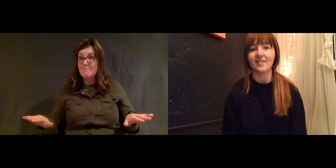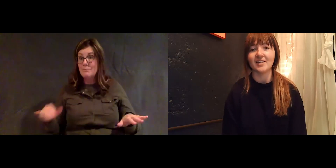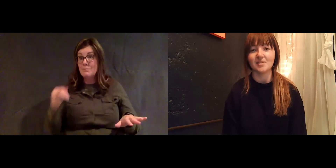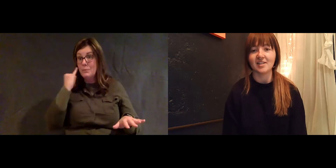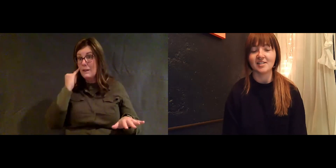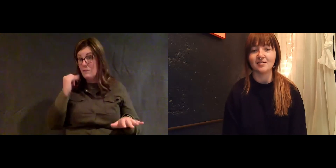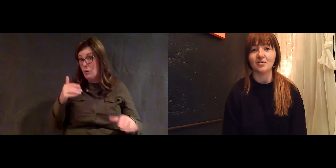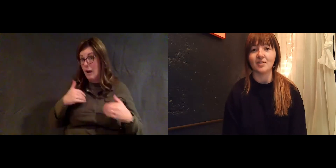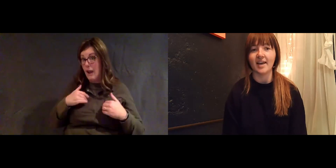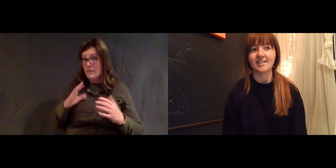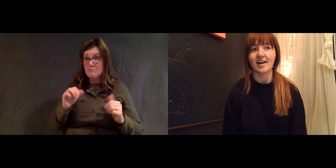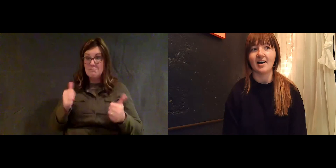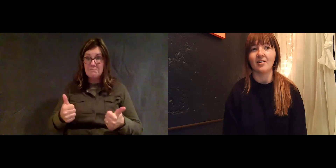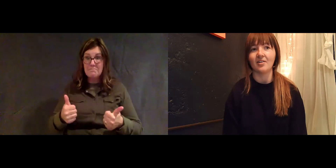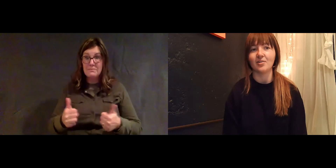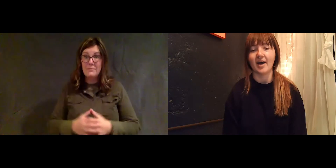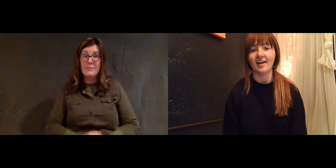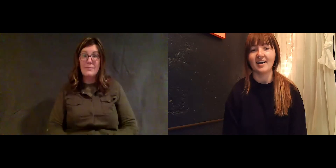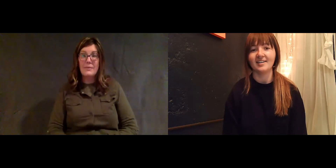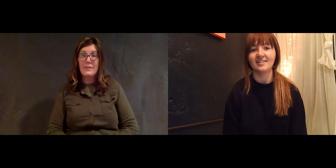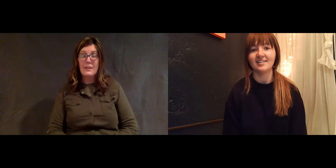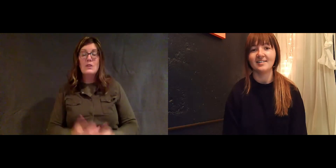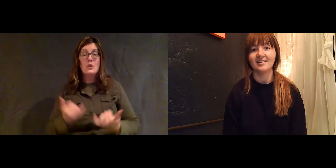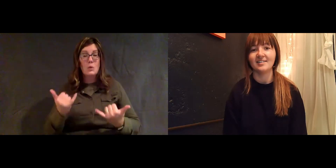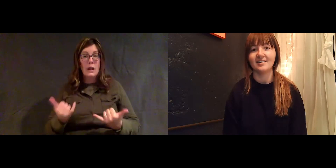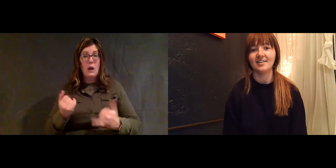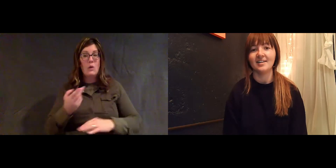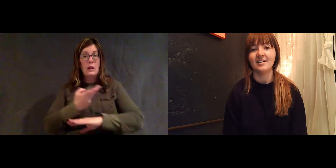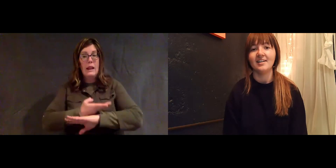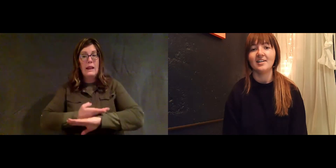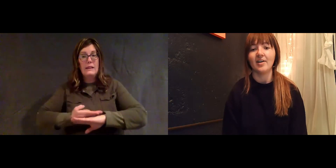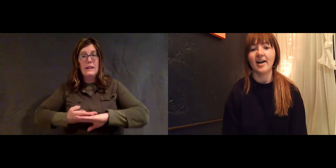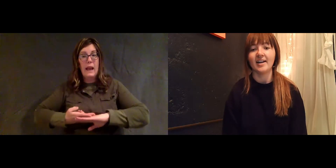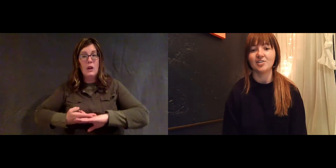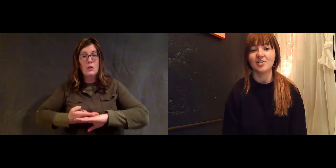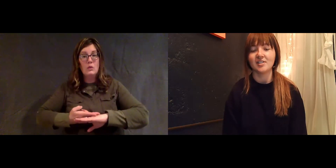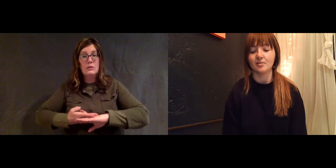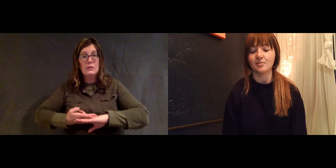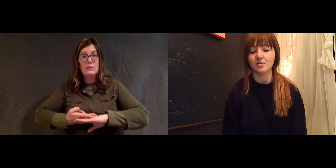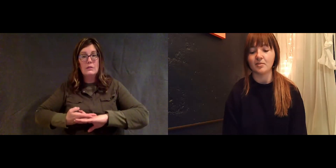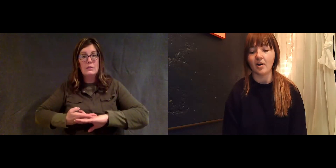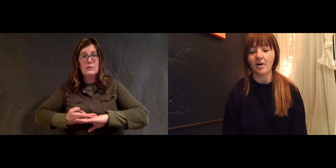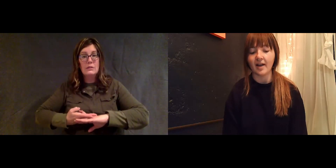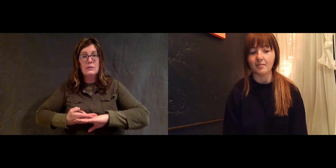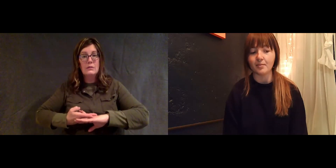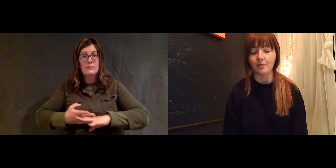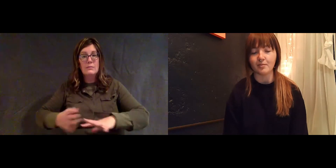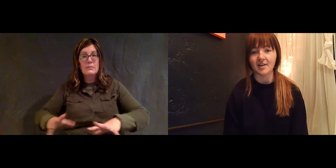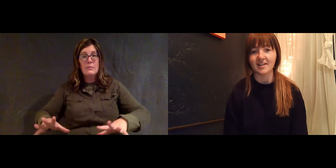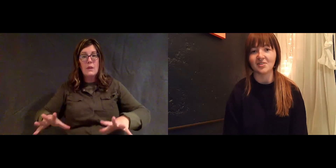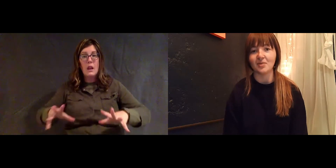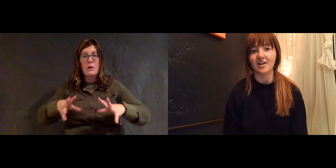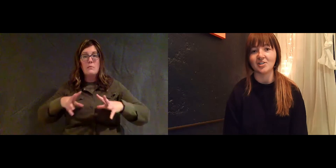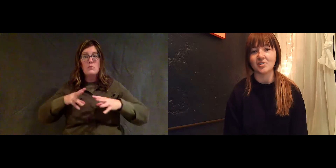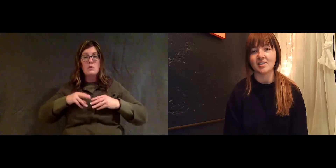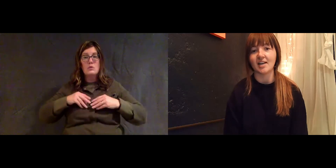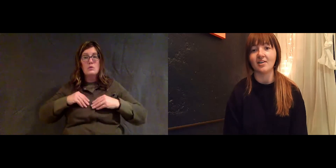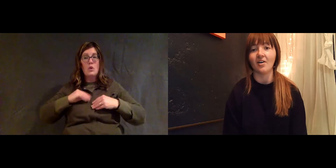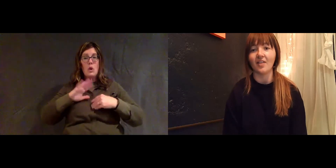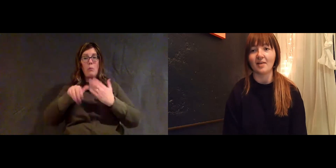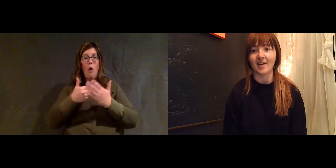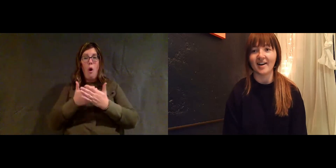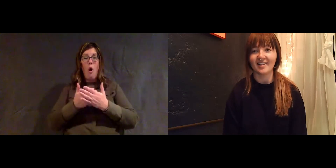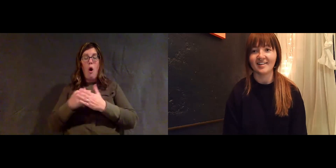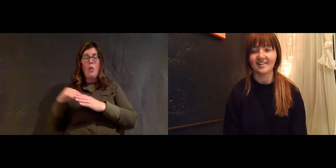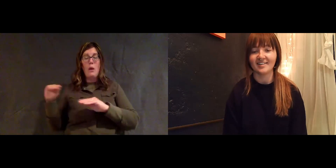So in this space of you laying down on your back, go ahead and just absorb all that movement that your body just did,